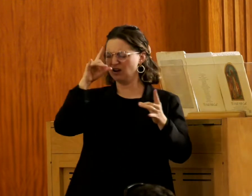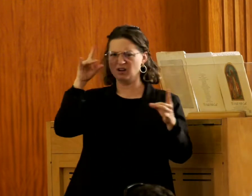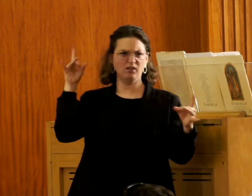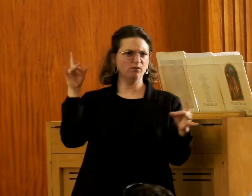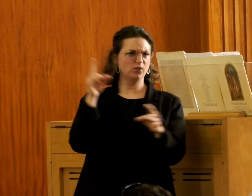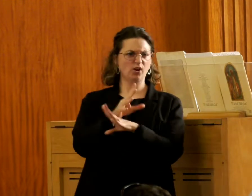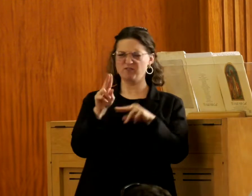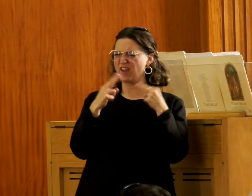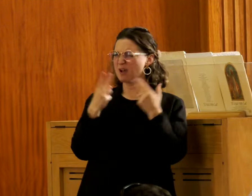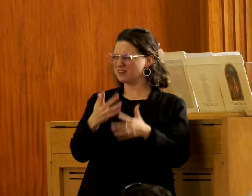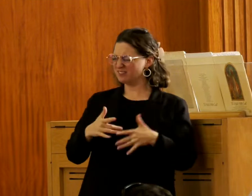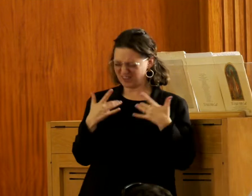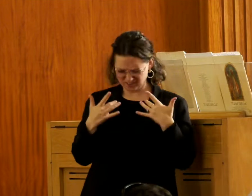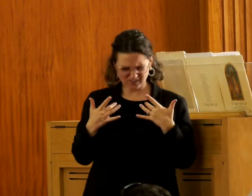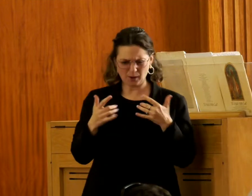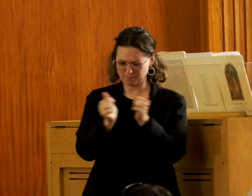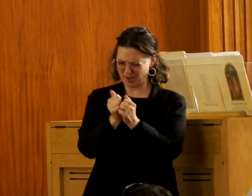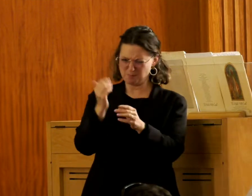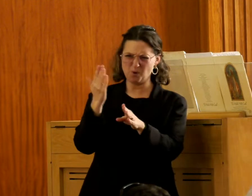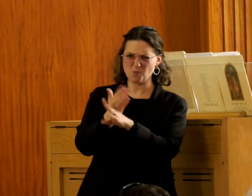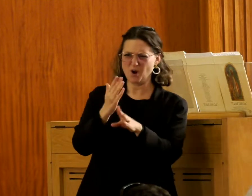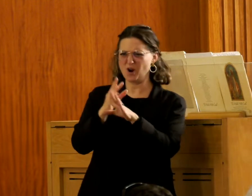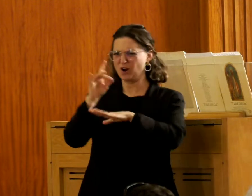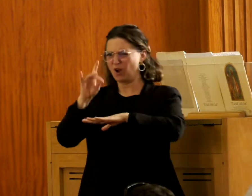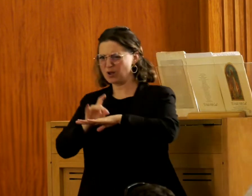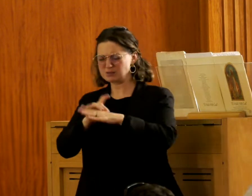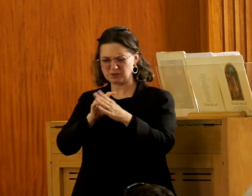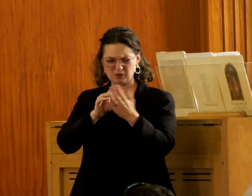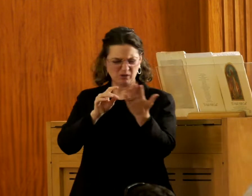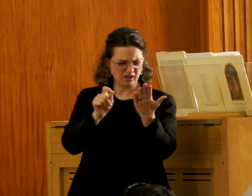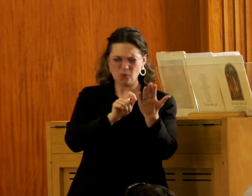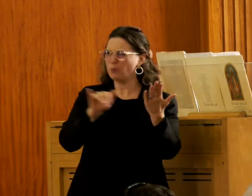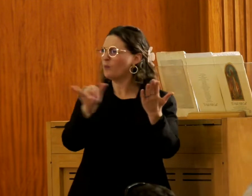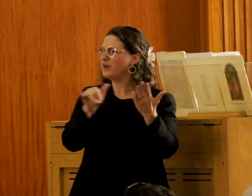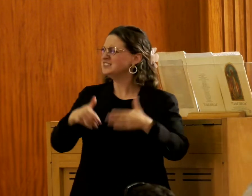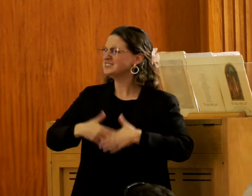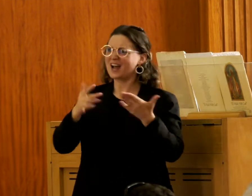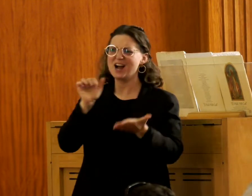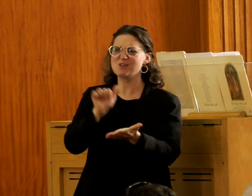family, particularly when it came to administration and hospital admissions.